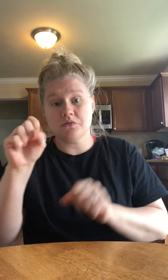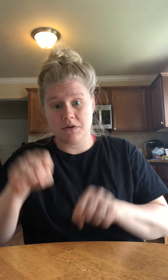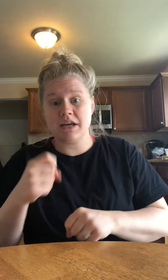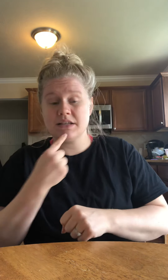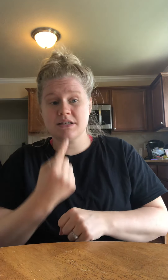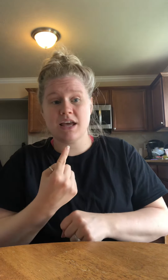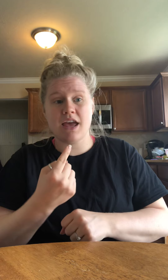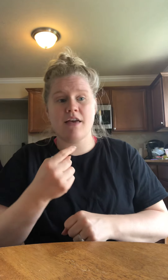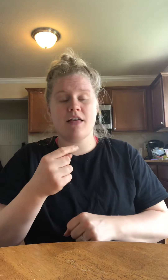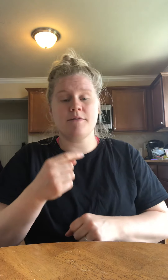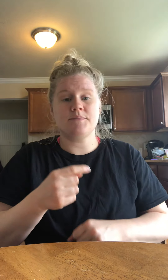is